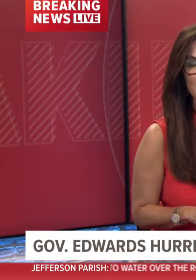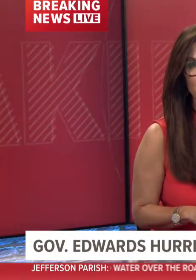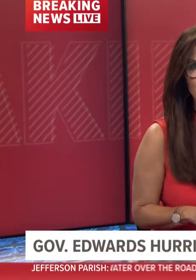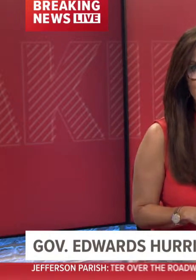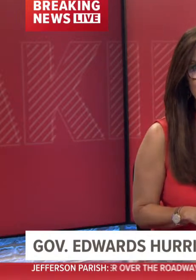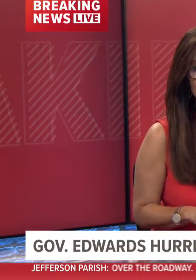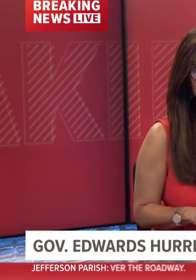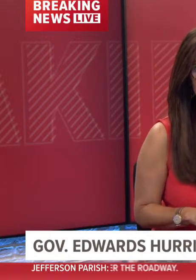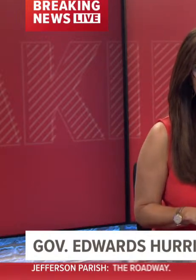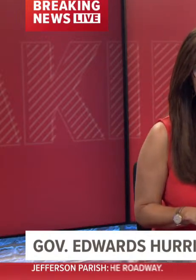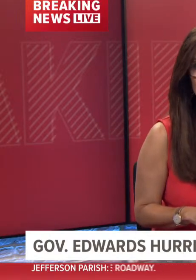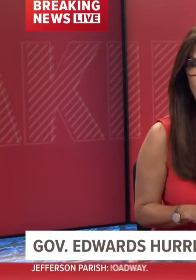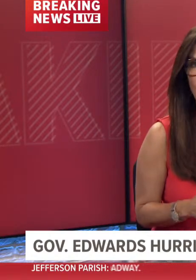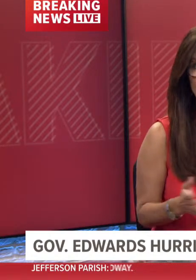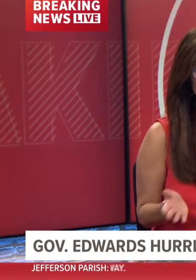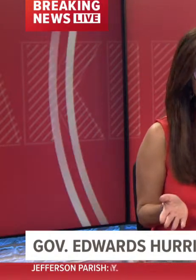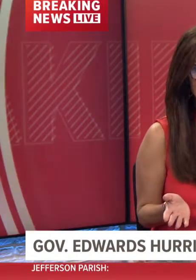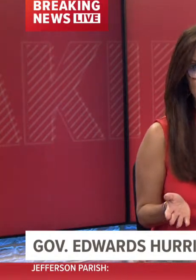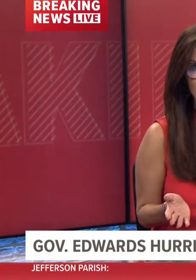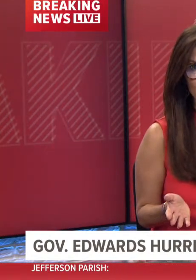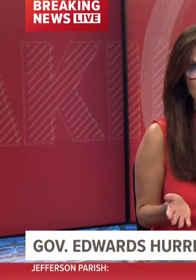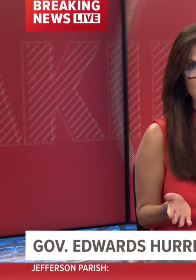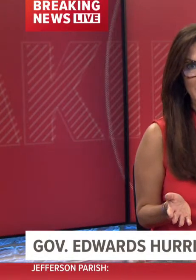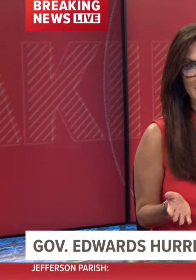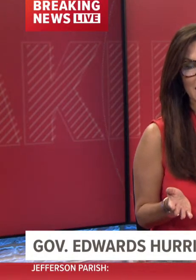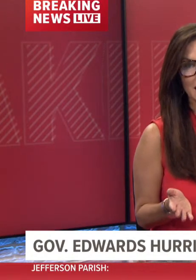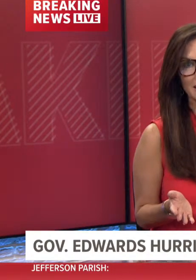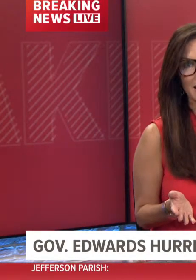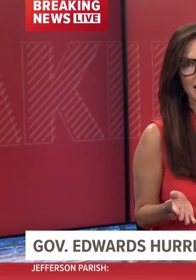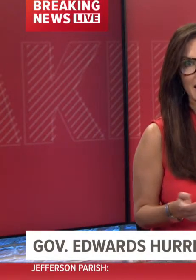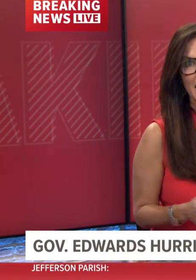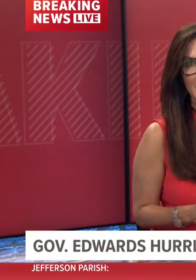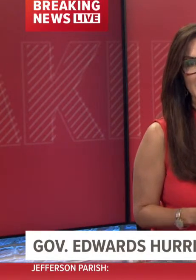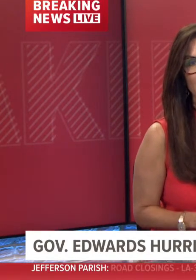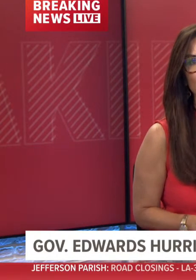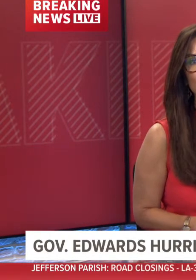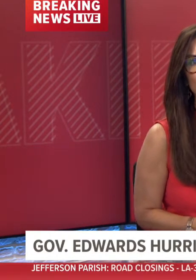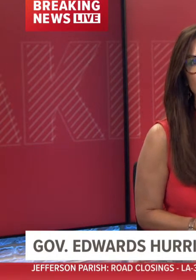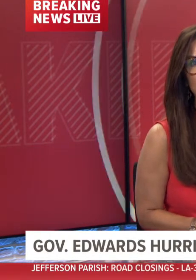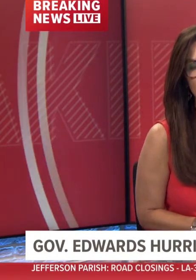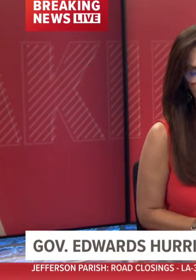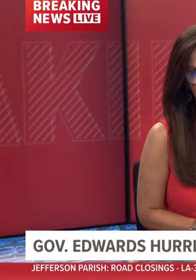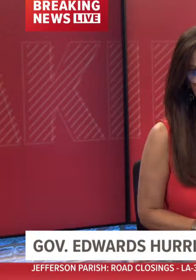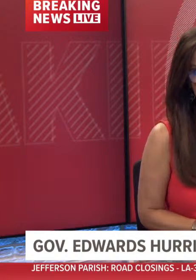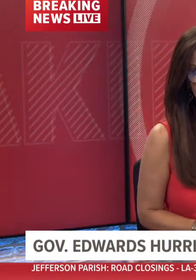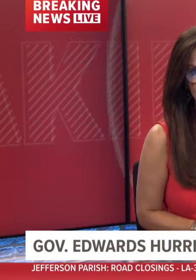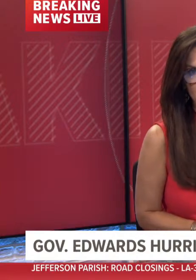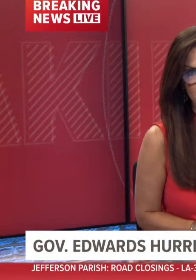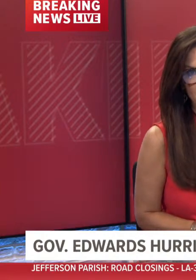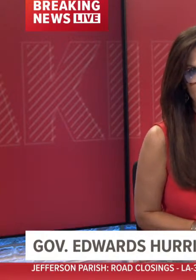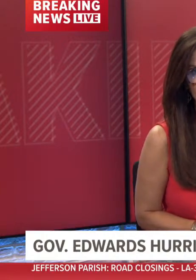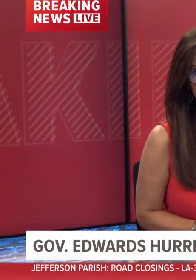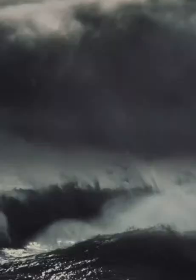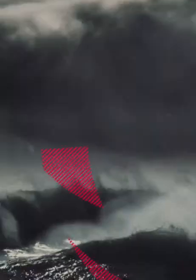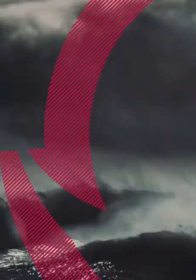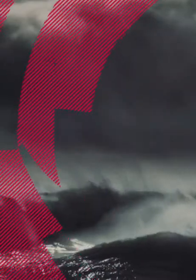for you at 5, 6, and 10, always on our website, online, and on our social media feeds.